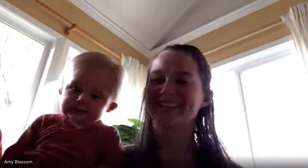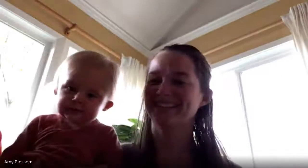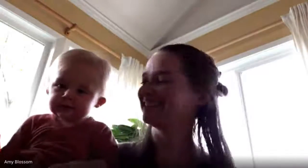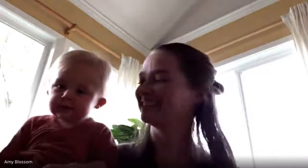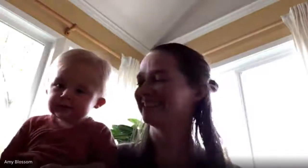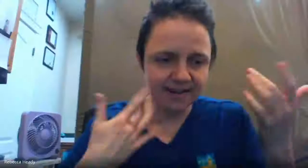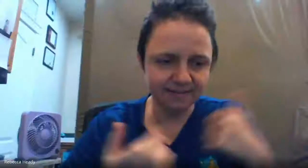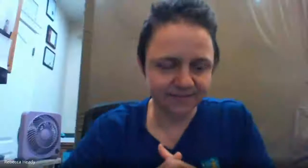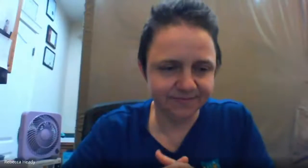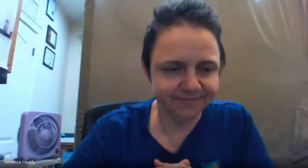That's exciting.